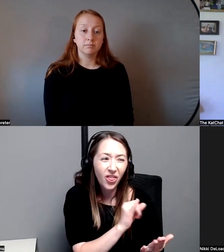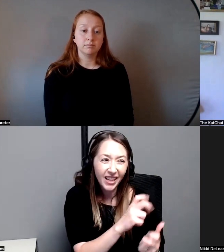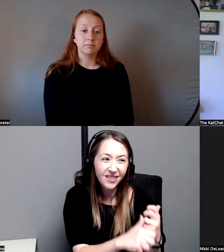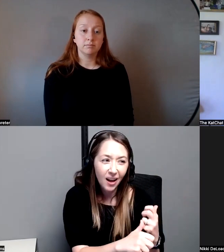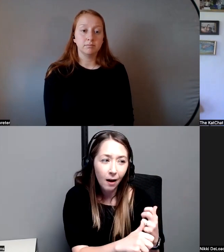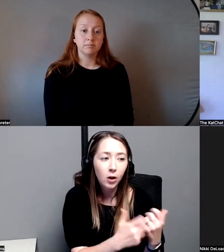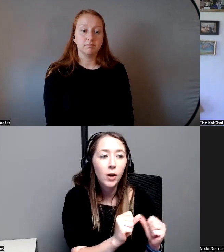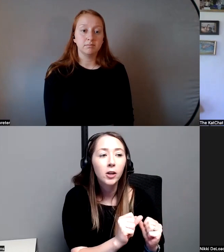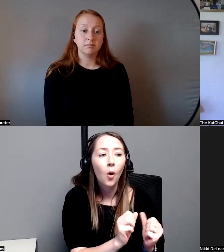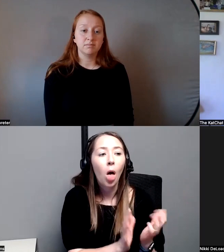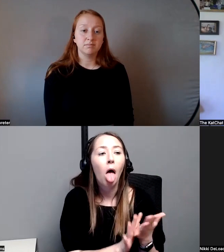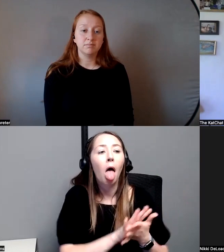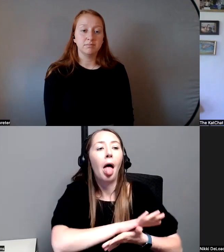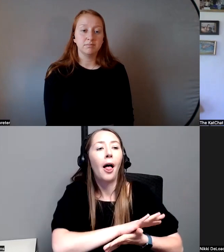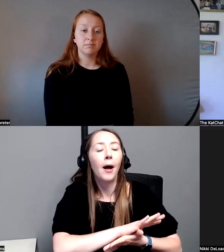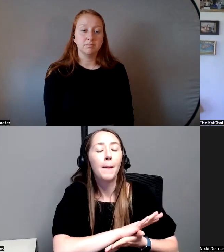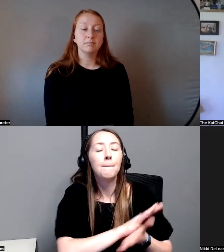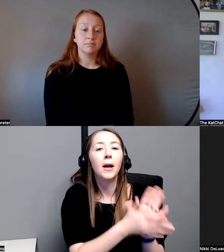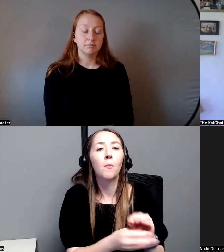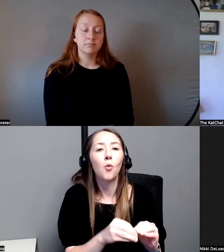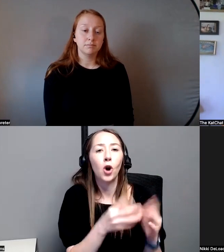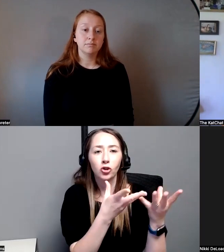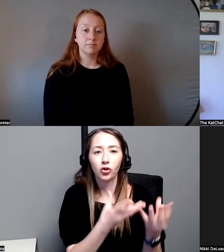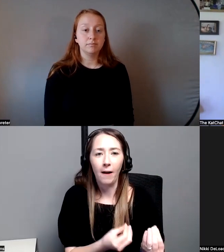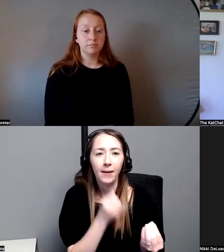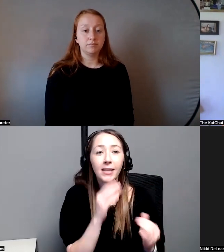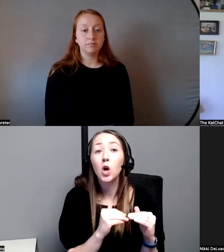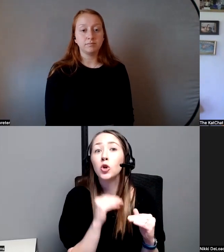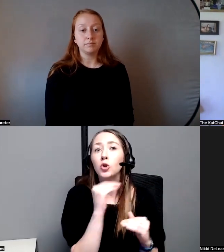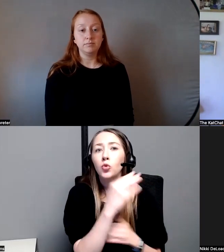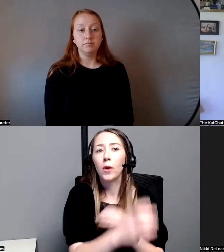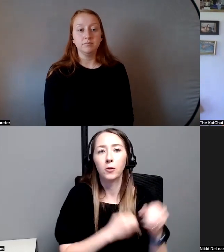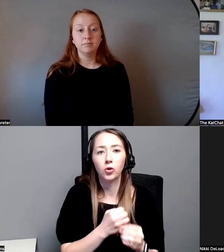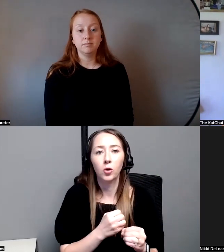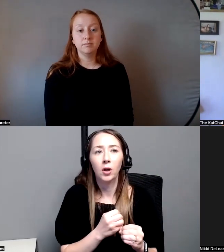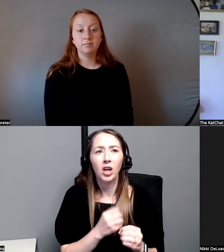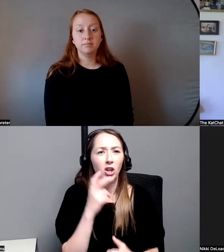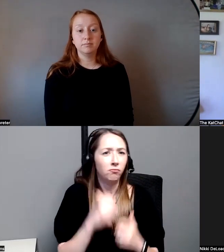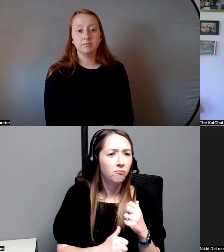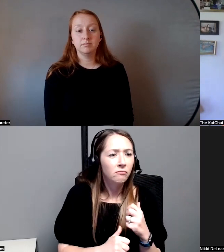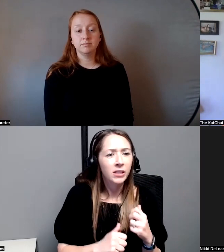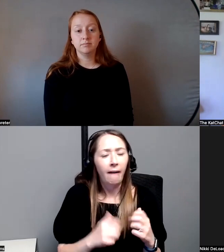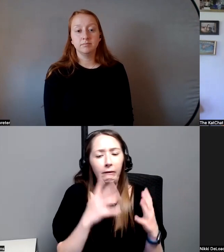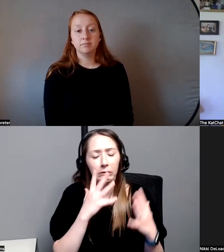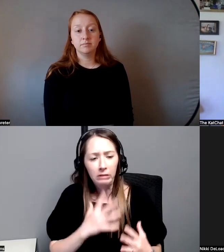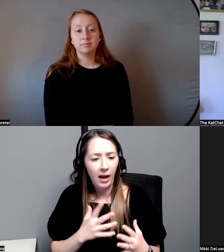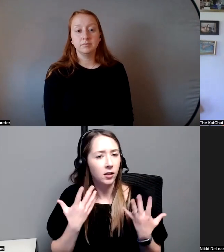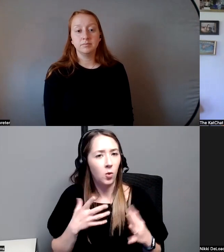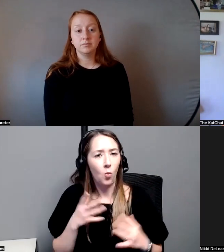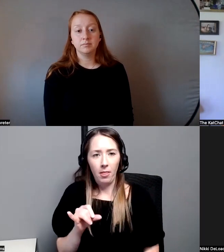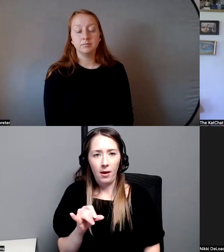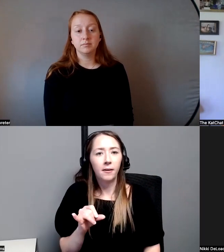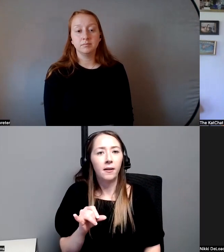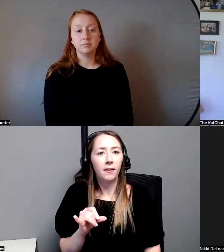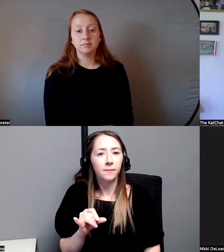edges, to not make it too emotional or too sad or too hard. And I think